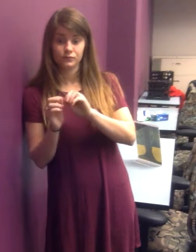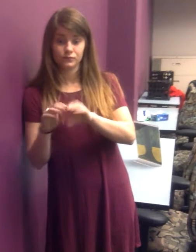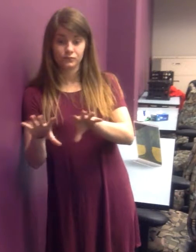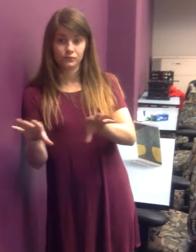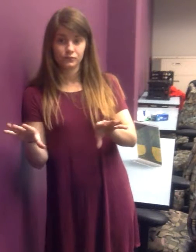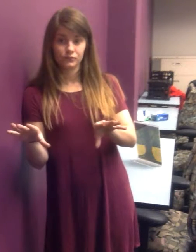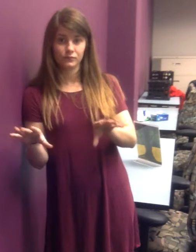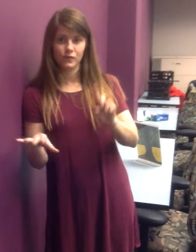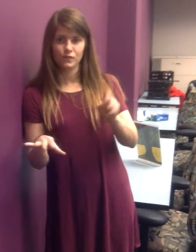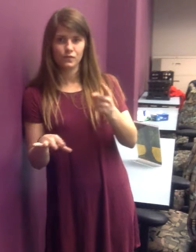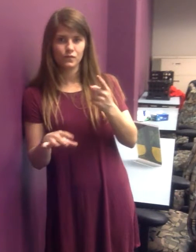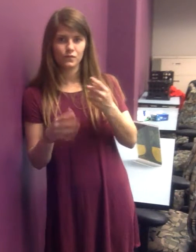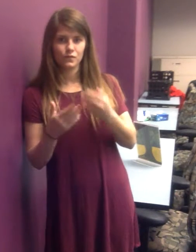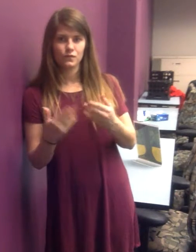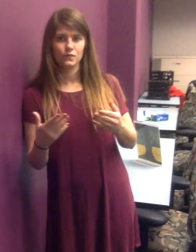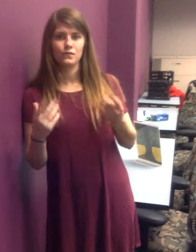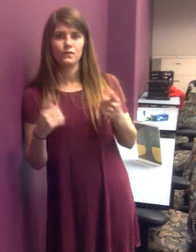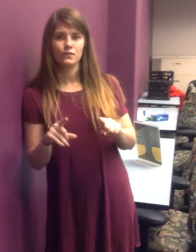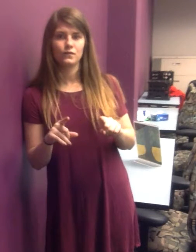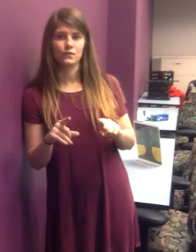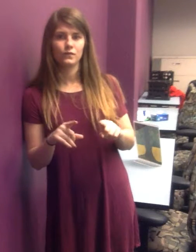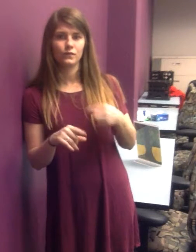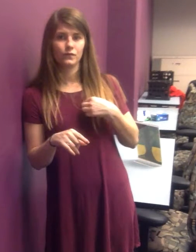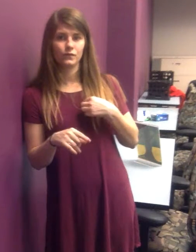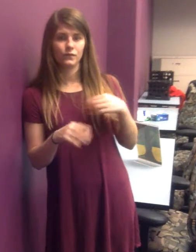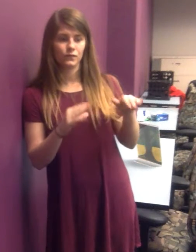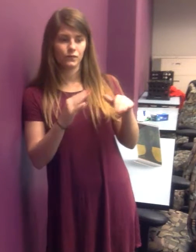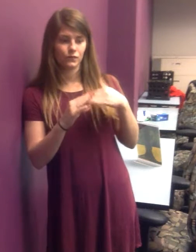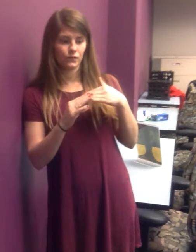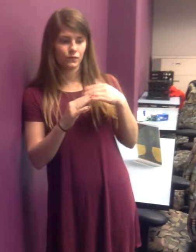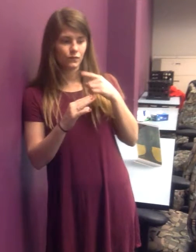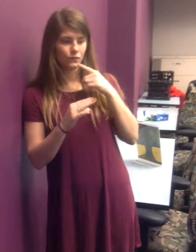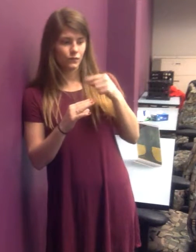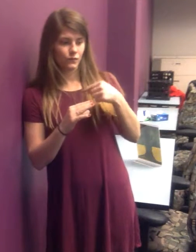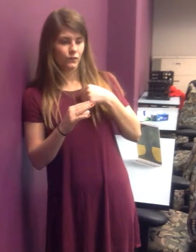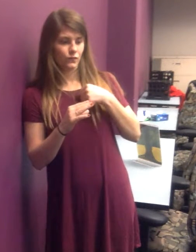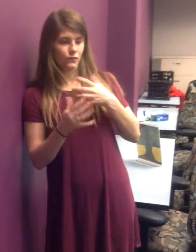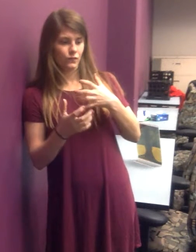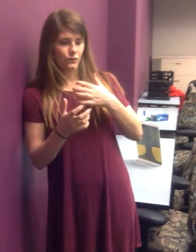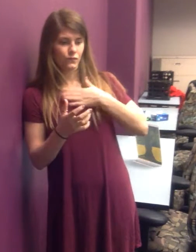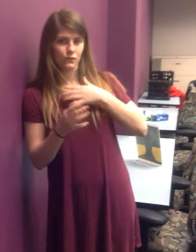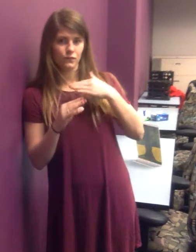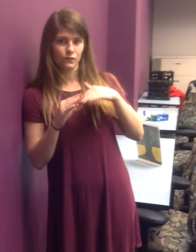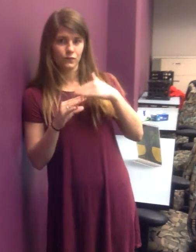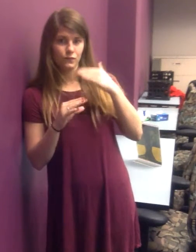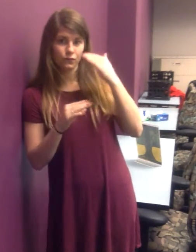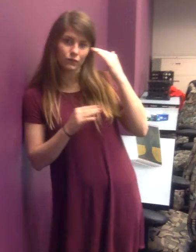would be used to embarrass climate science. They were just rolling the dice. It was completely random. They had no reason to